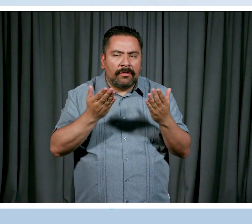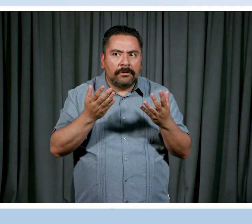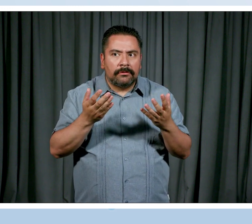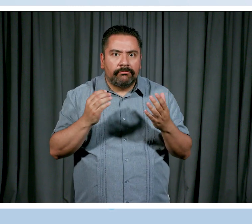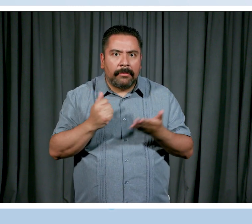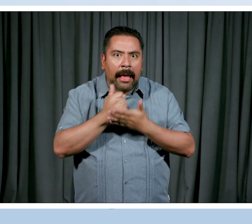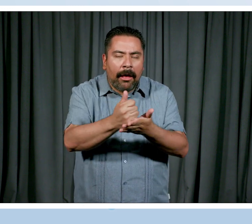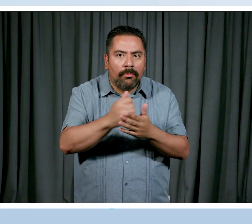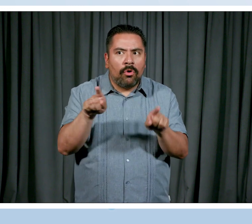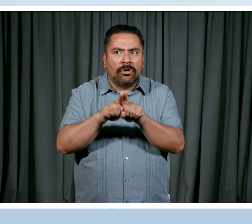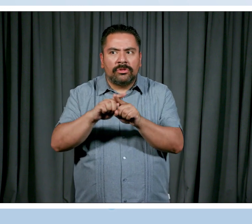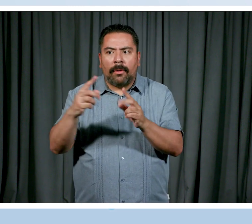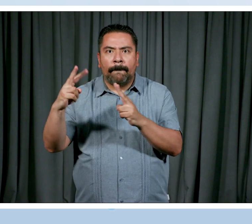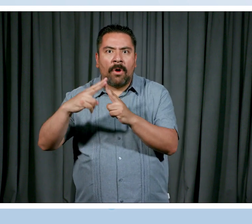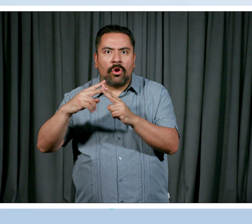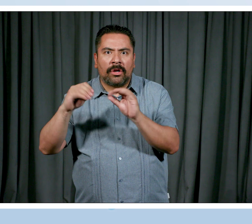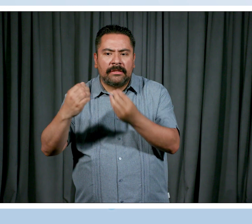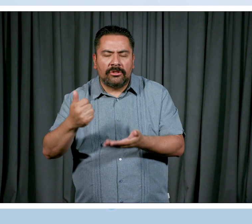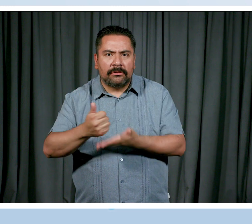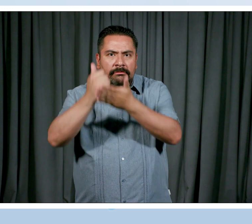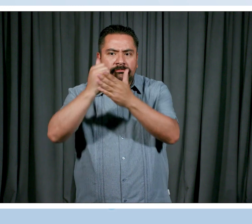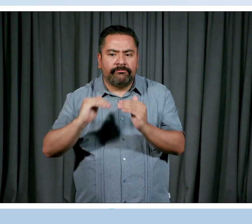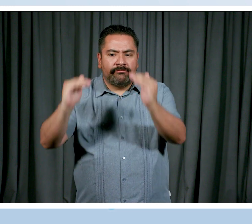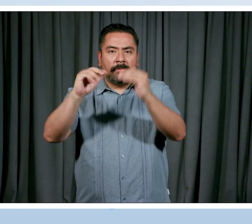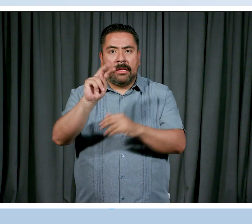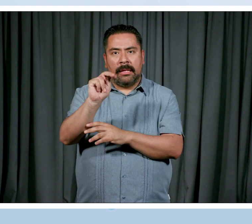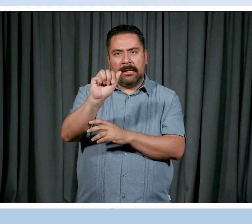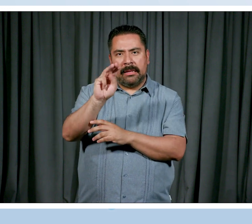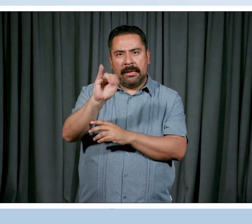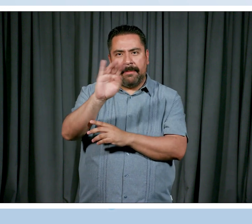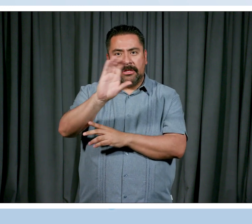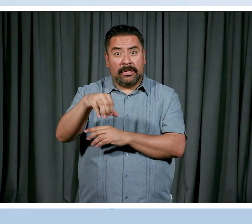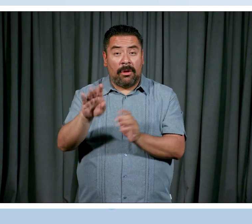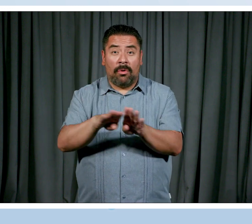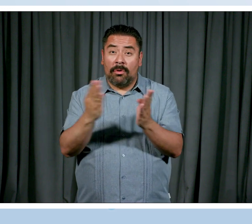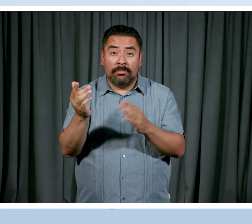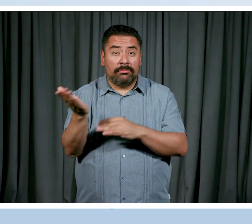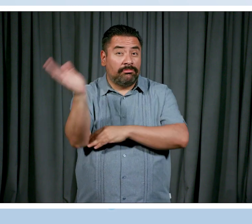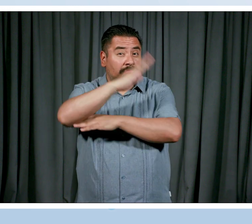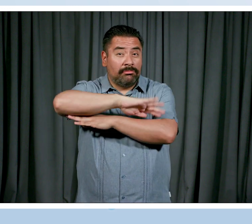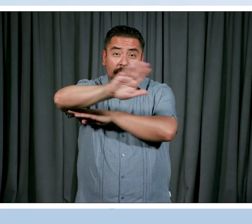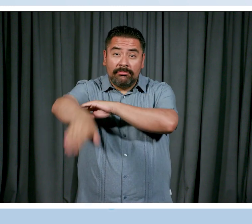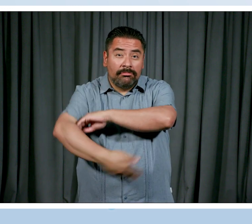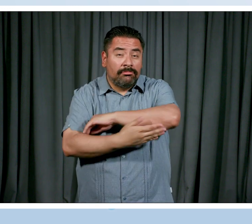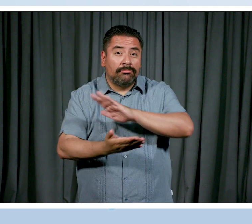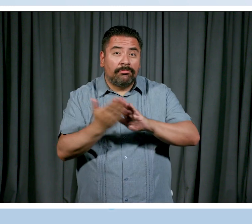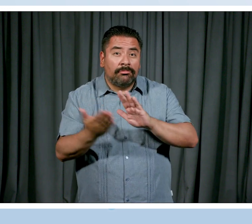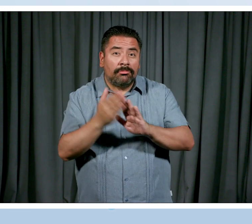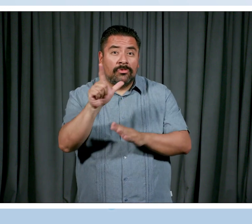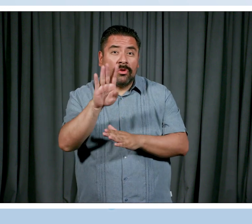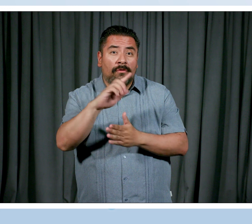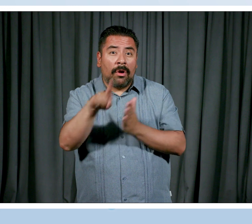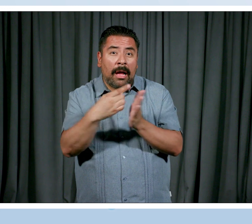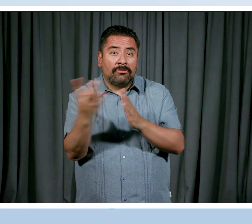partner organizations to do that work. So NAMI Chicago is a 24/7 organization. We